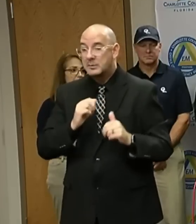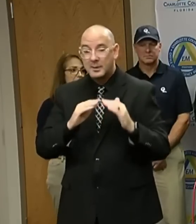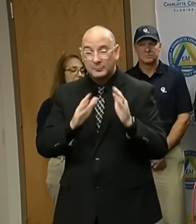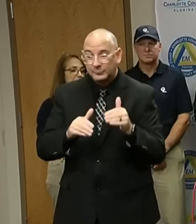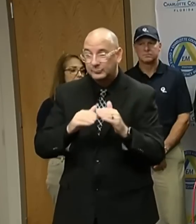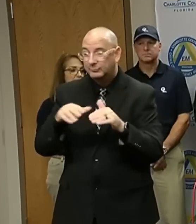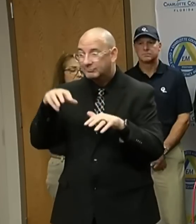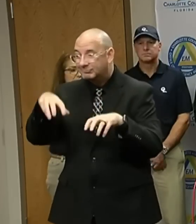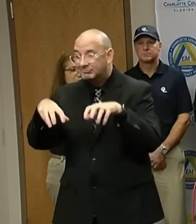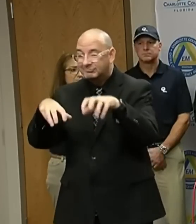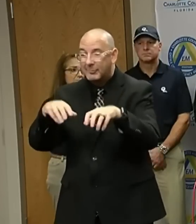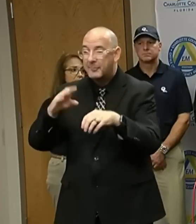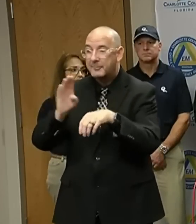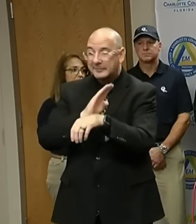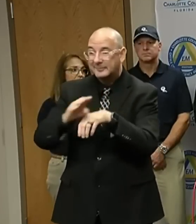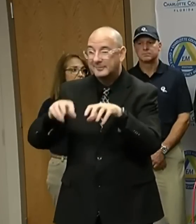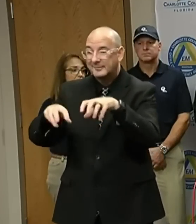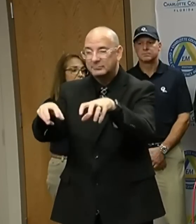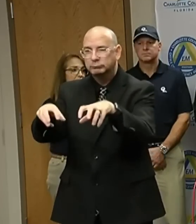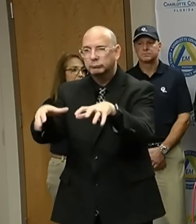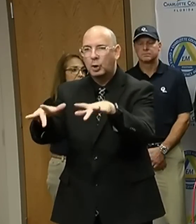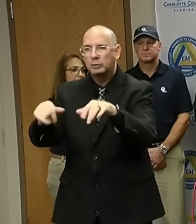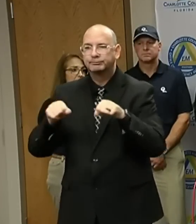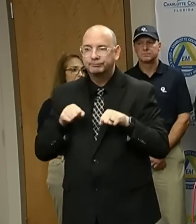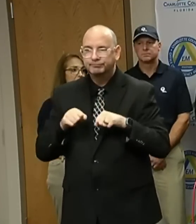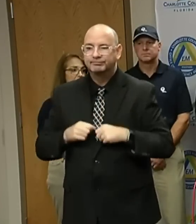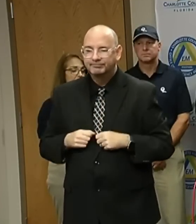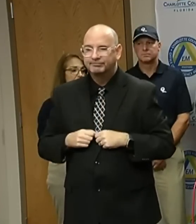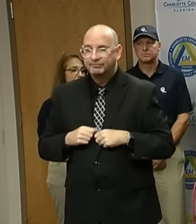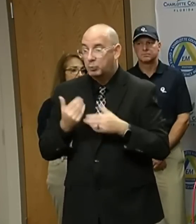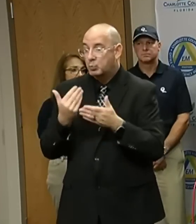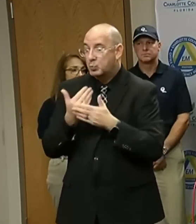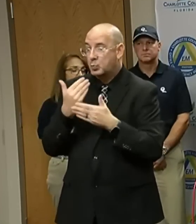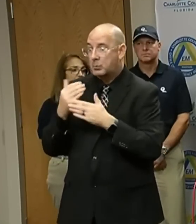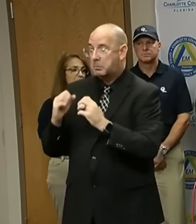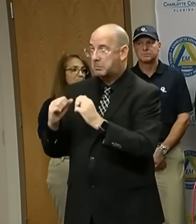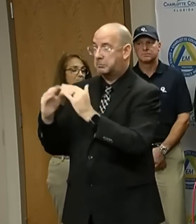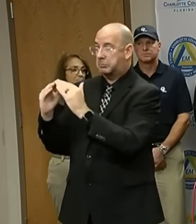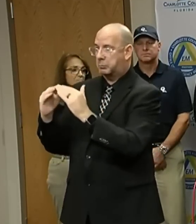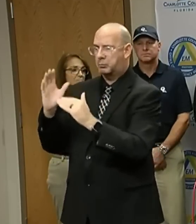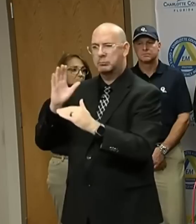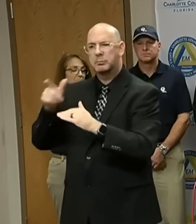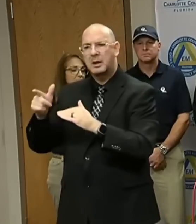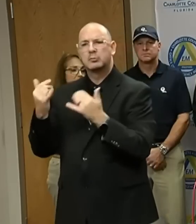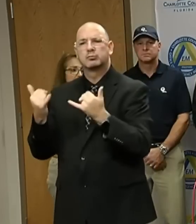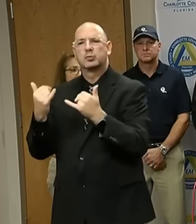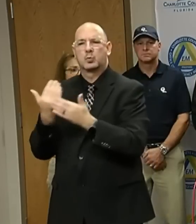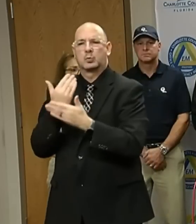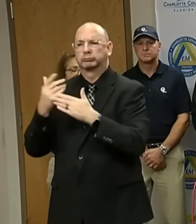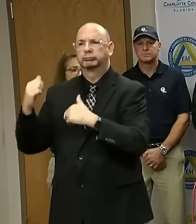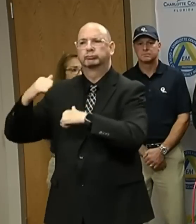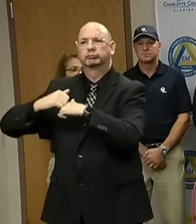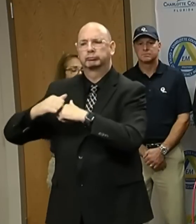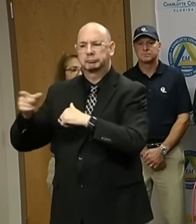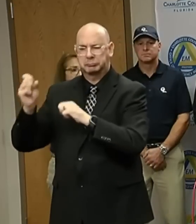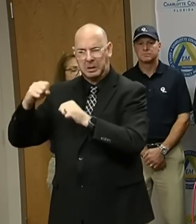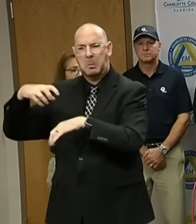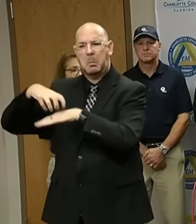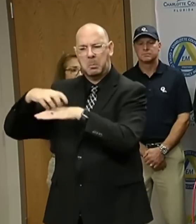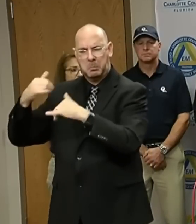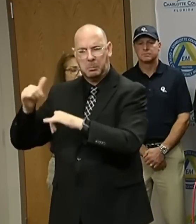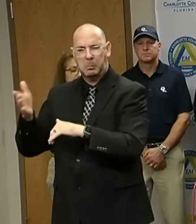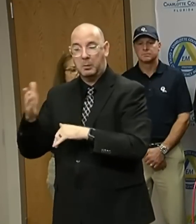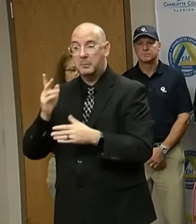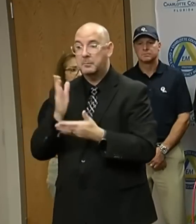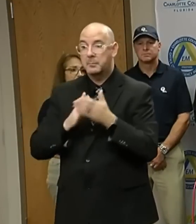people that have been identified and brought off the island safely, and those efforts are ongoing. Not only with the Coast Guard